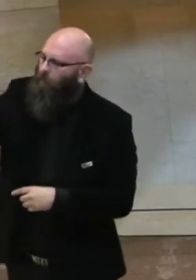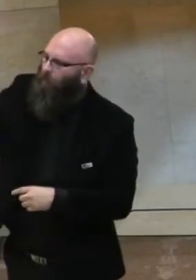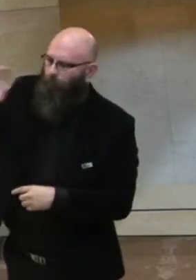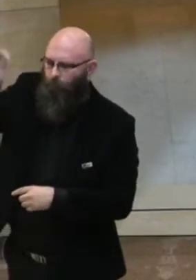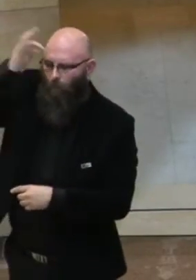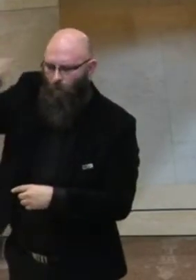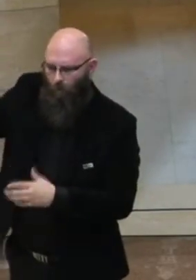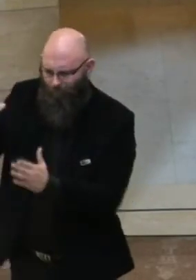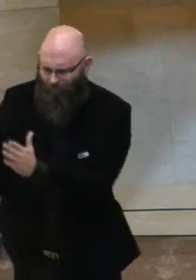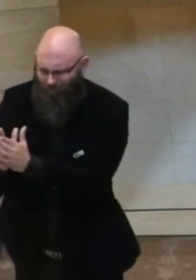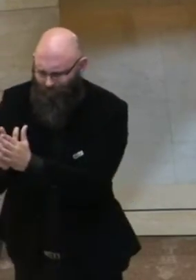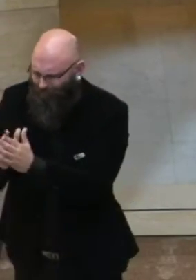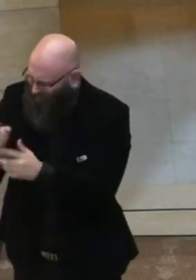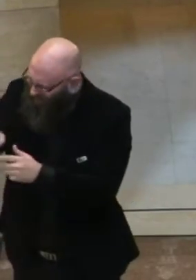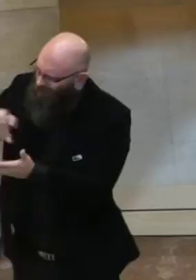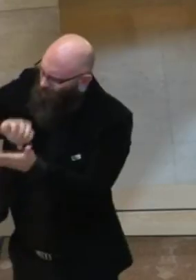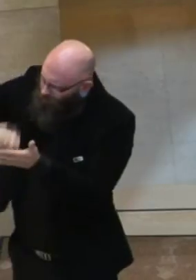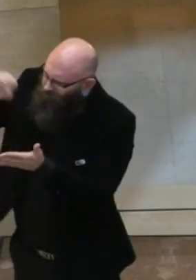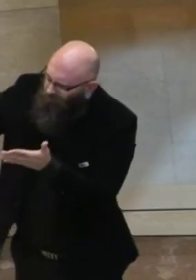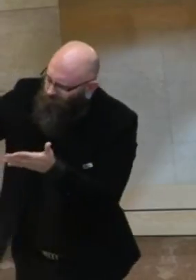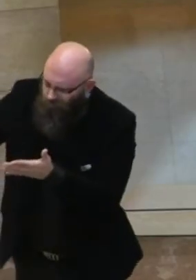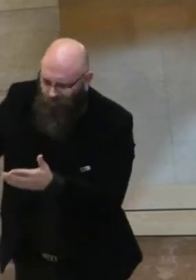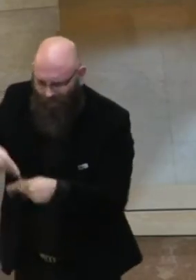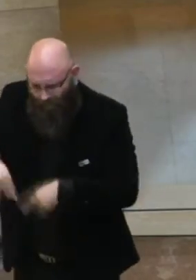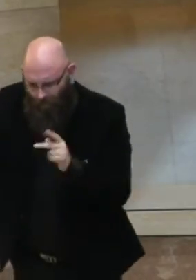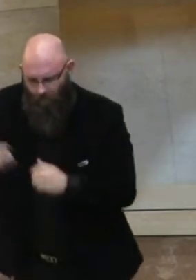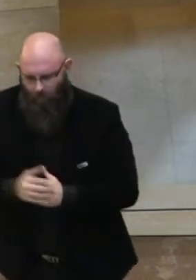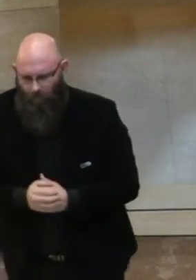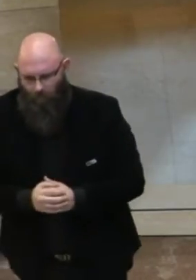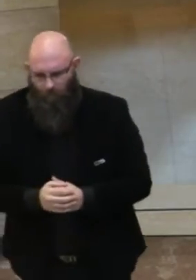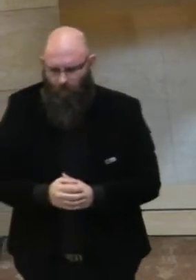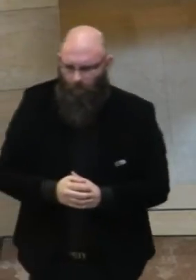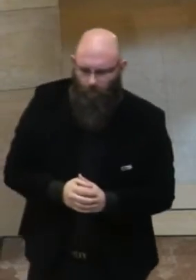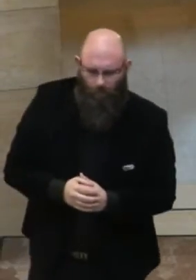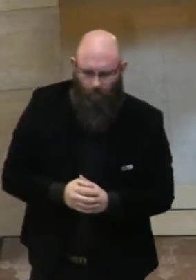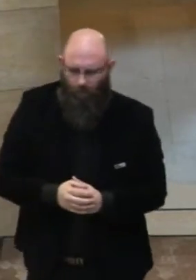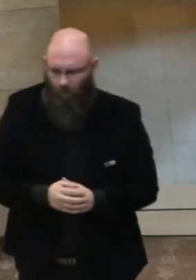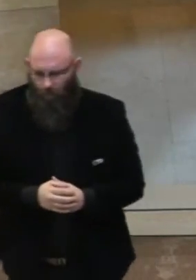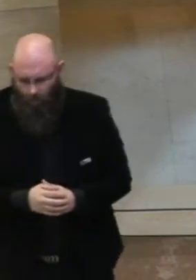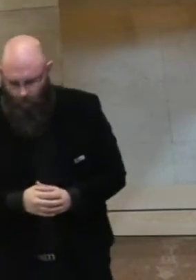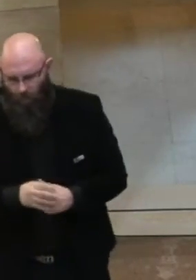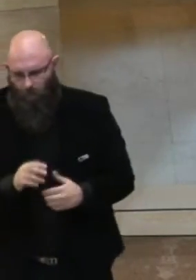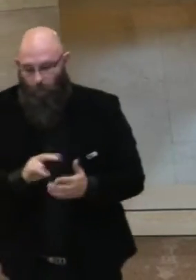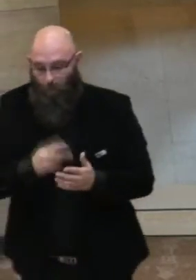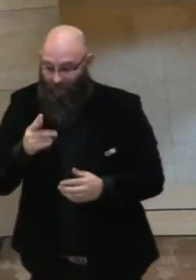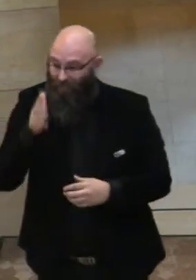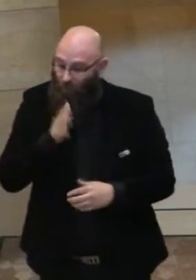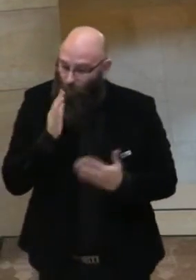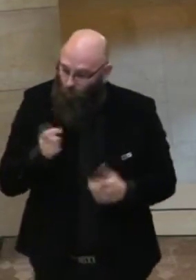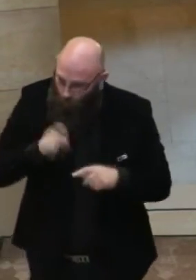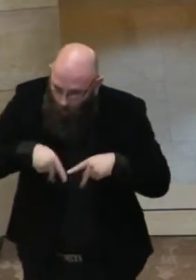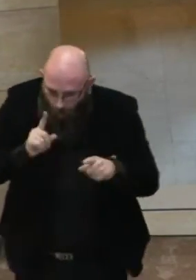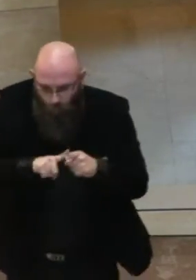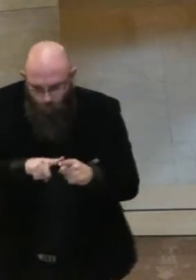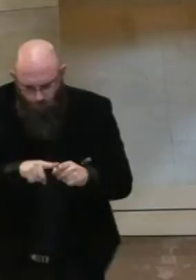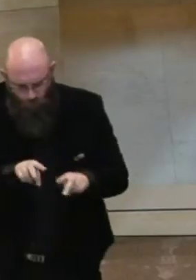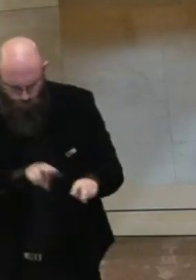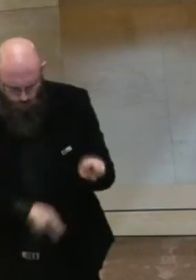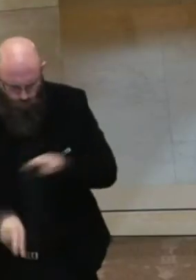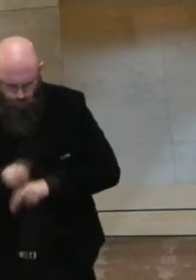wouldn't violate the Constitution to regulate farmers to sell only their raw medicinal